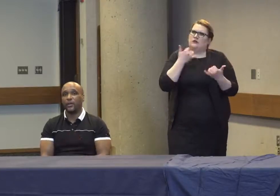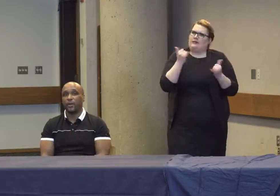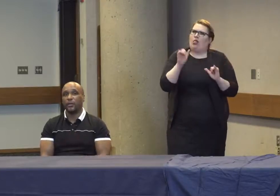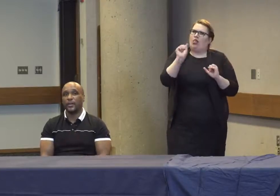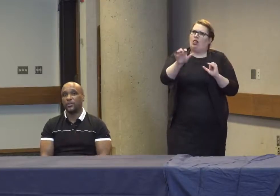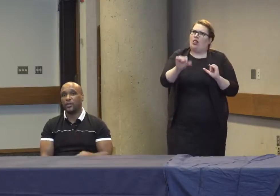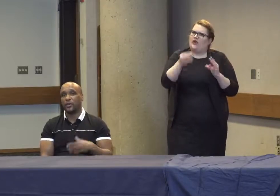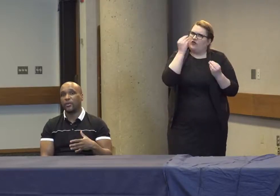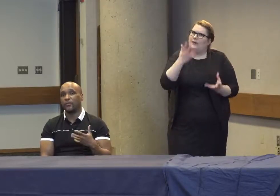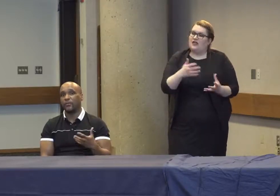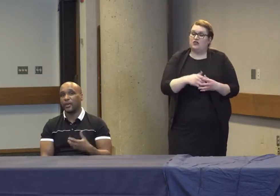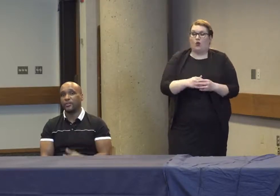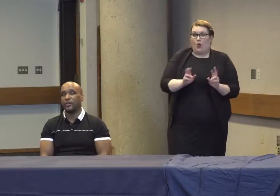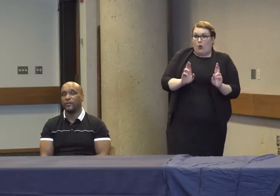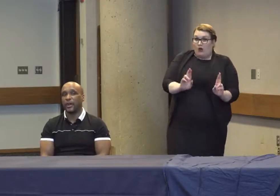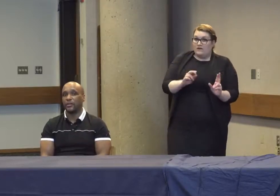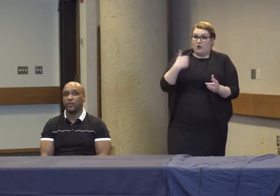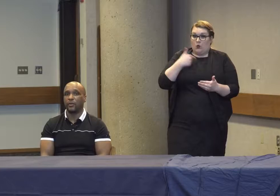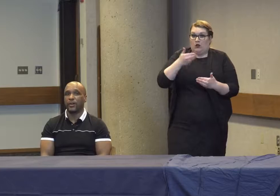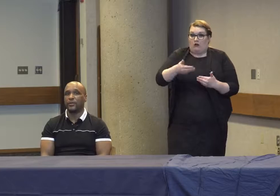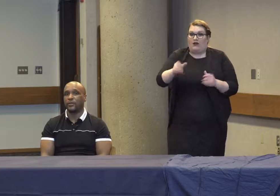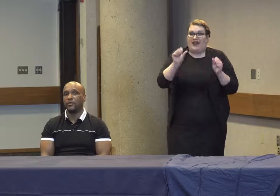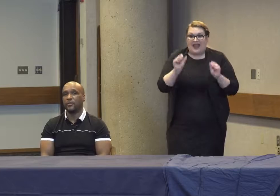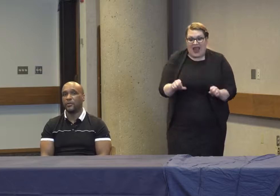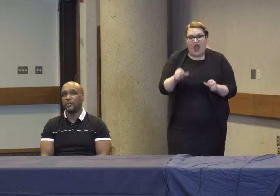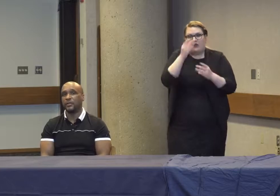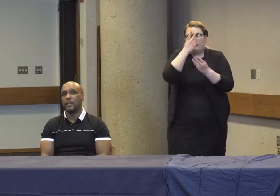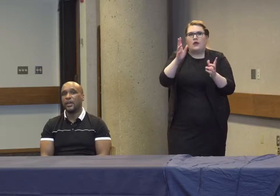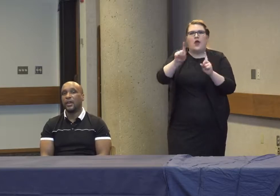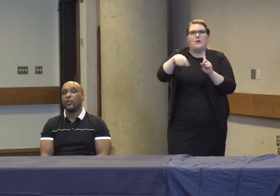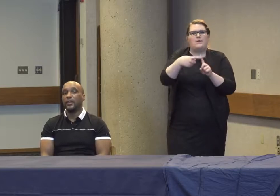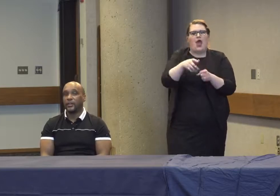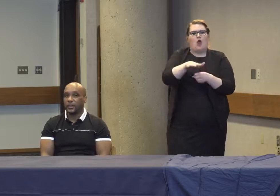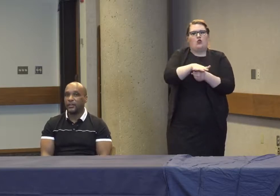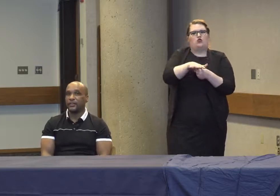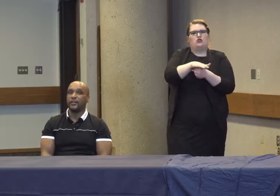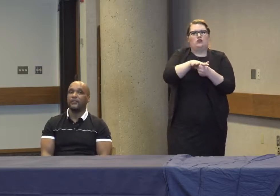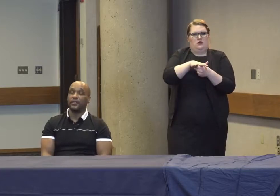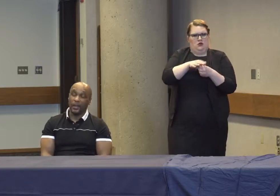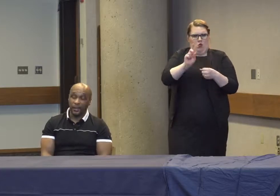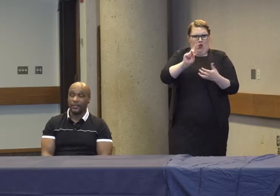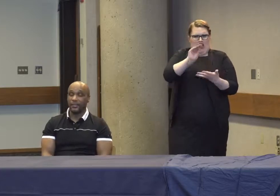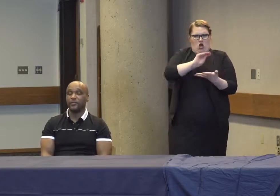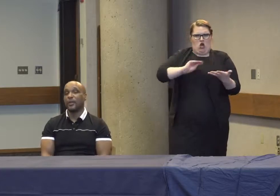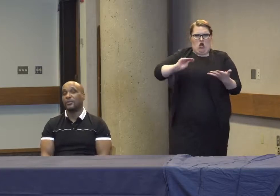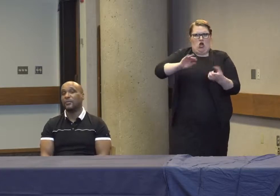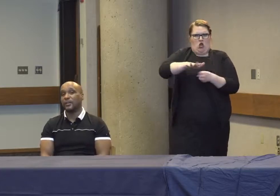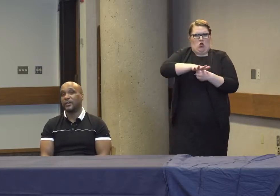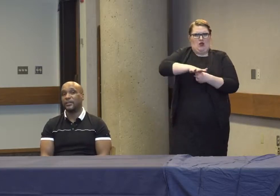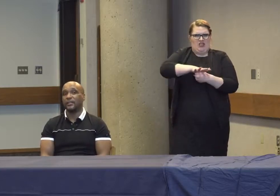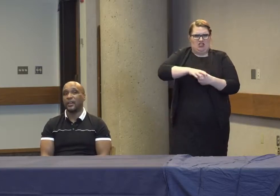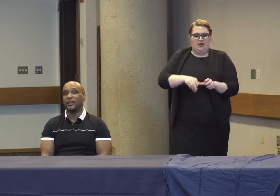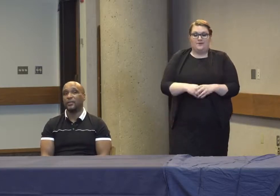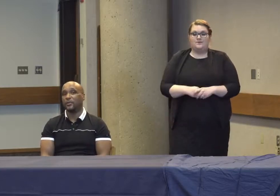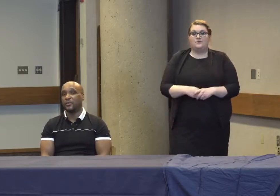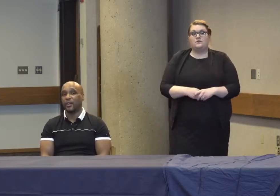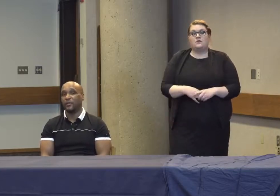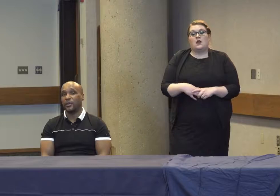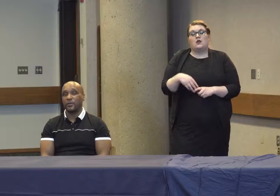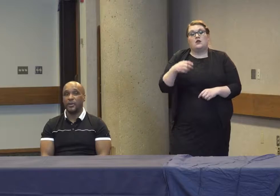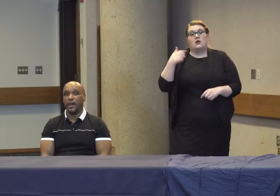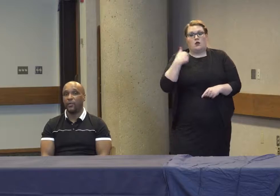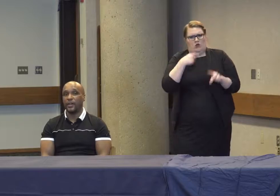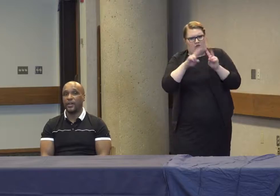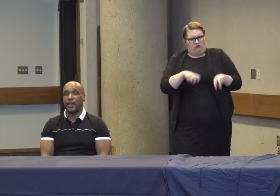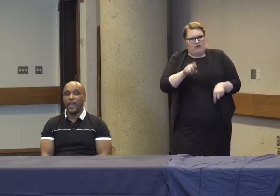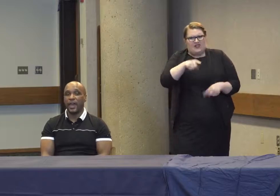to the point where we can share more information about geographic distribution. We look at this information and we look at this data to assess